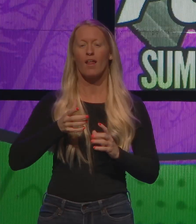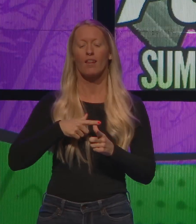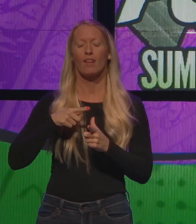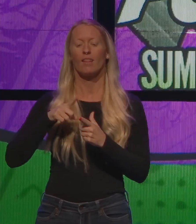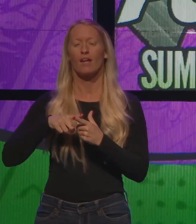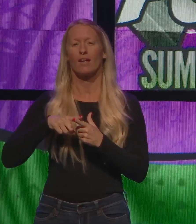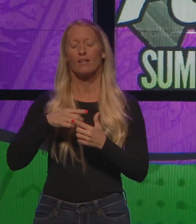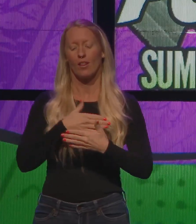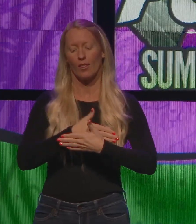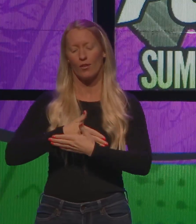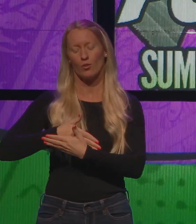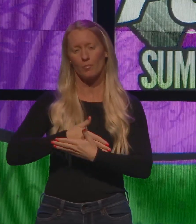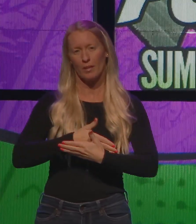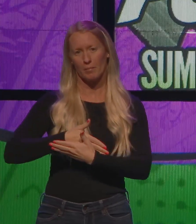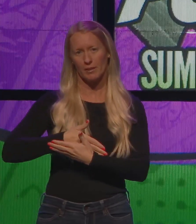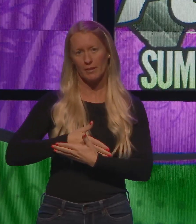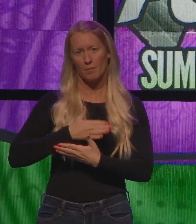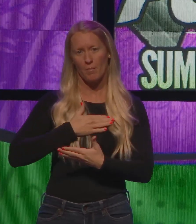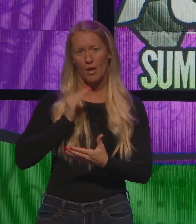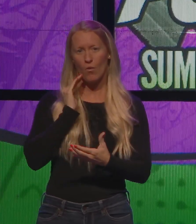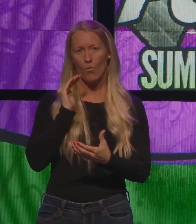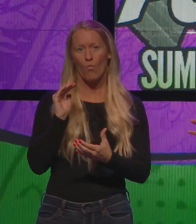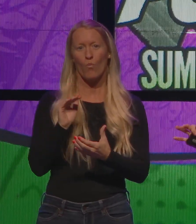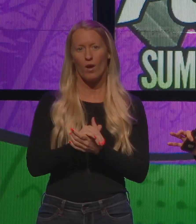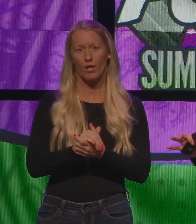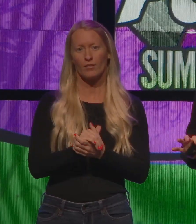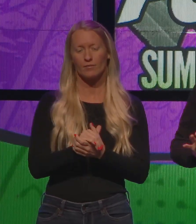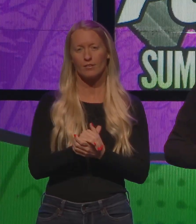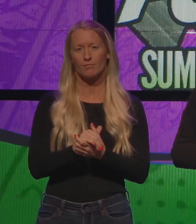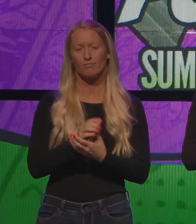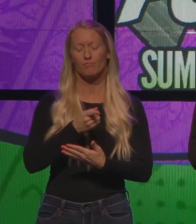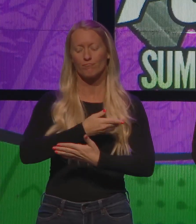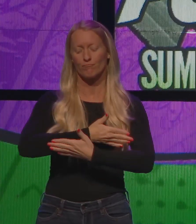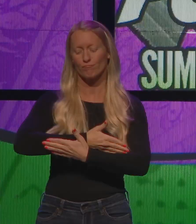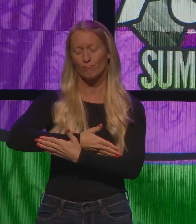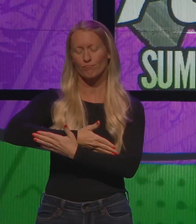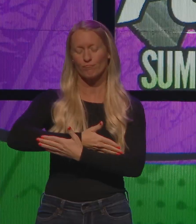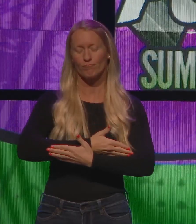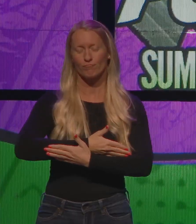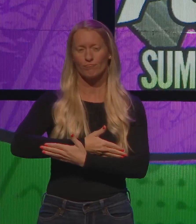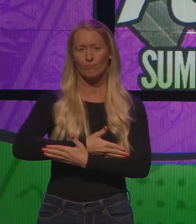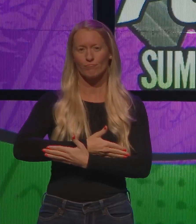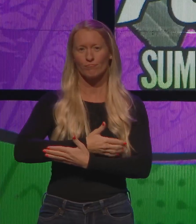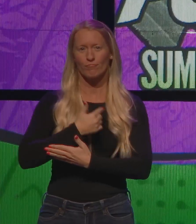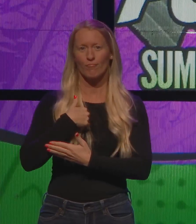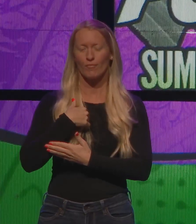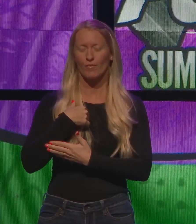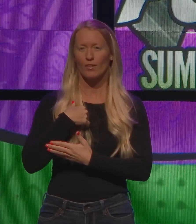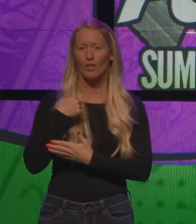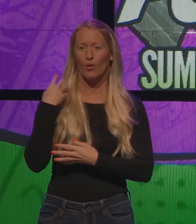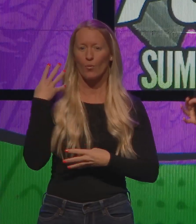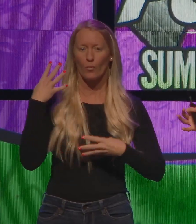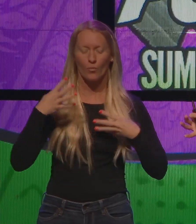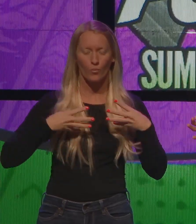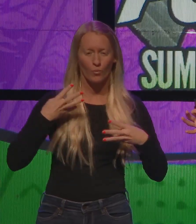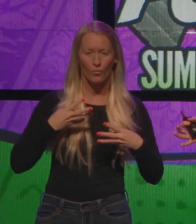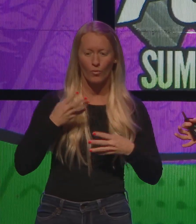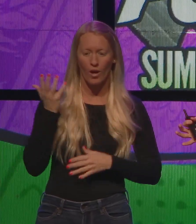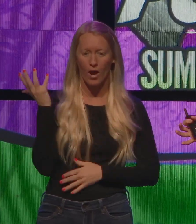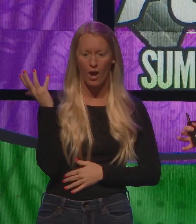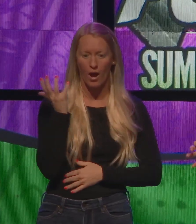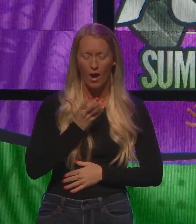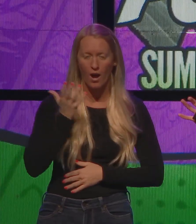And it was insane. I just stood there in, absolute awe. First, awe